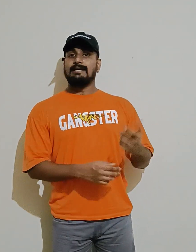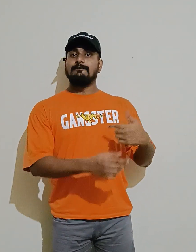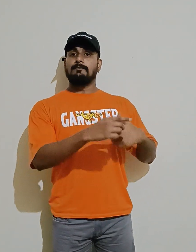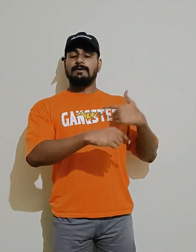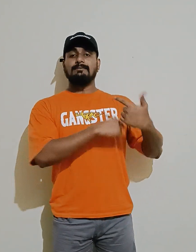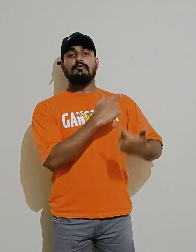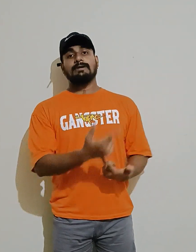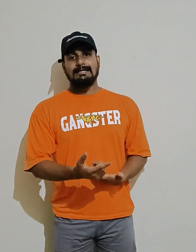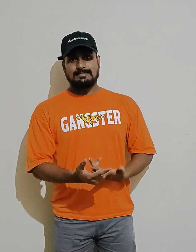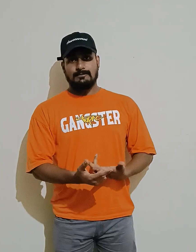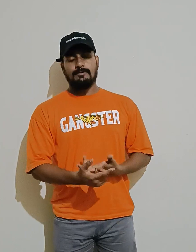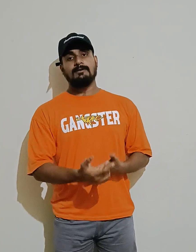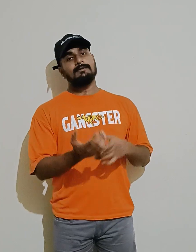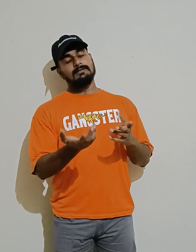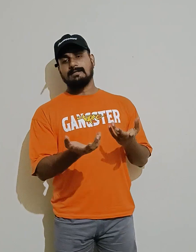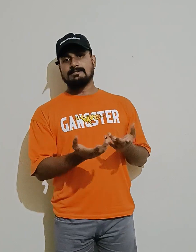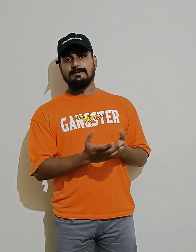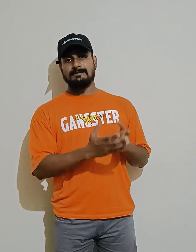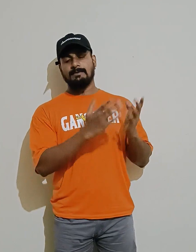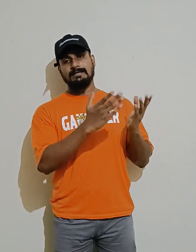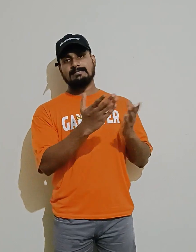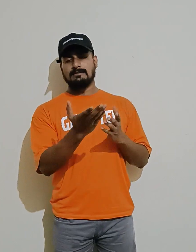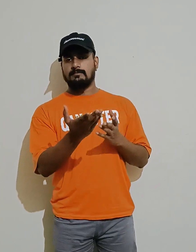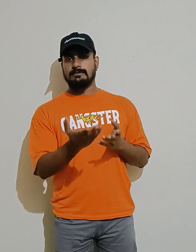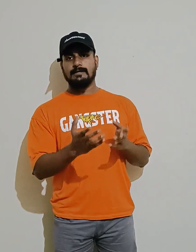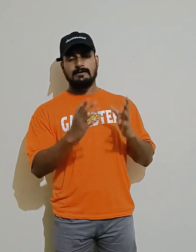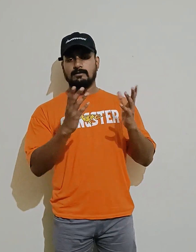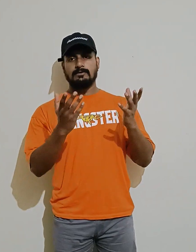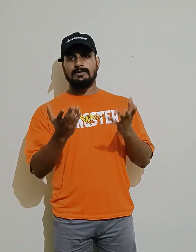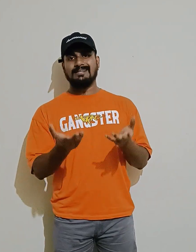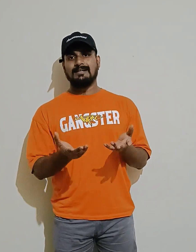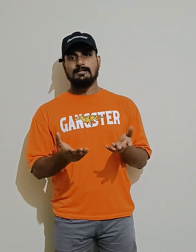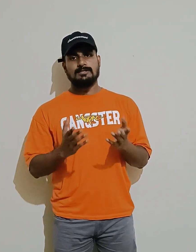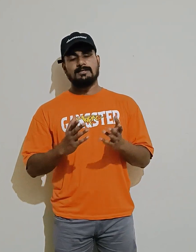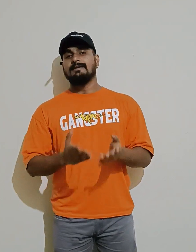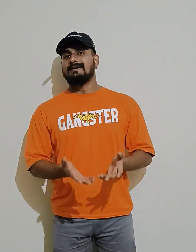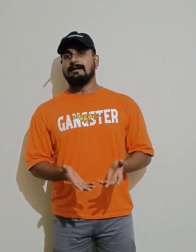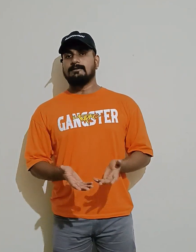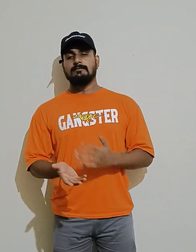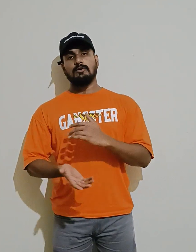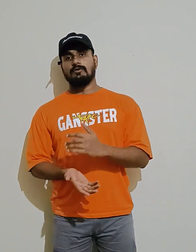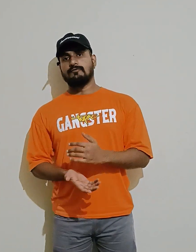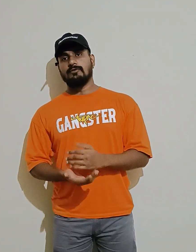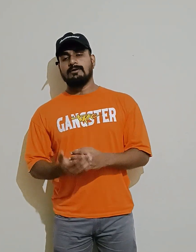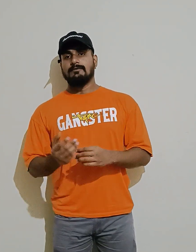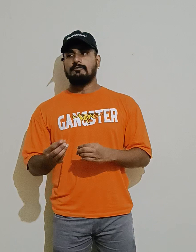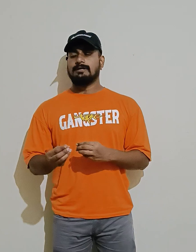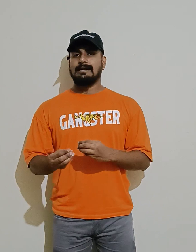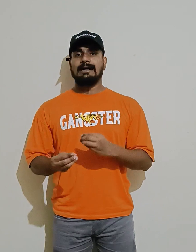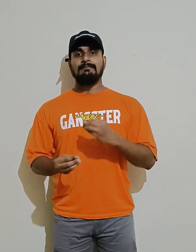I will provide more else if. It is very simple, is there only the conditions and the block of code, what I